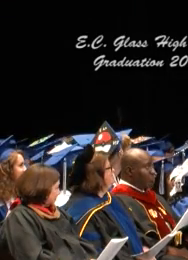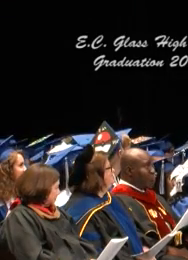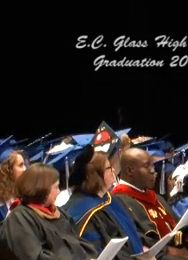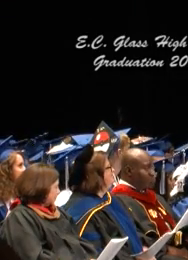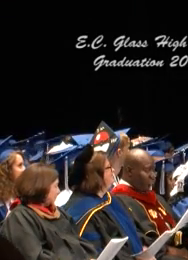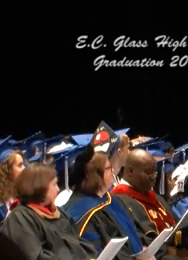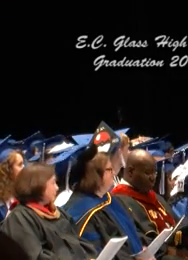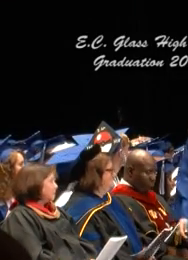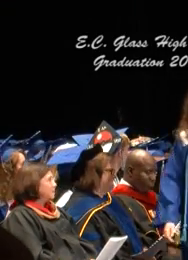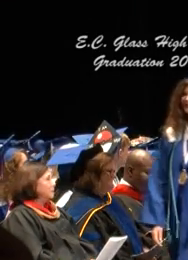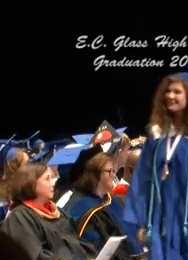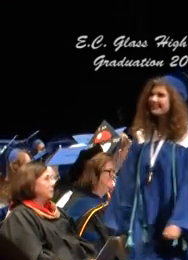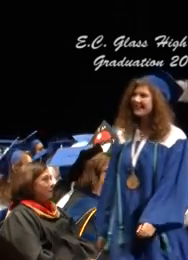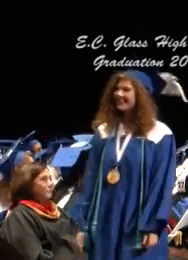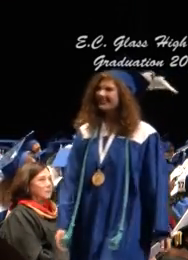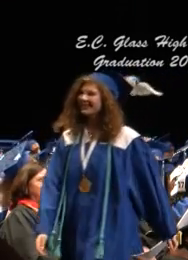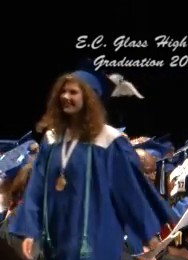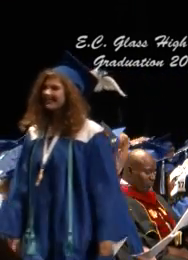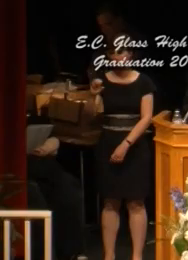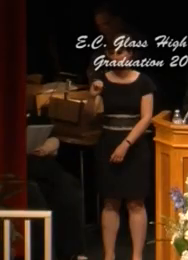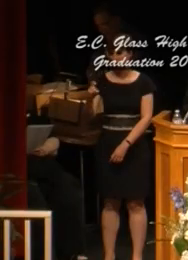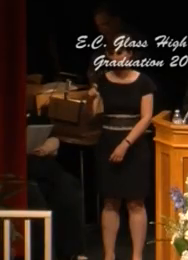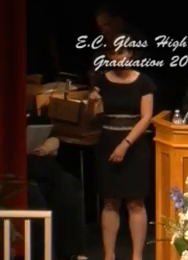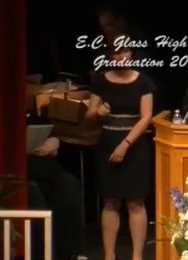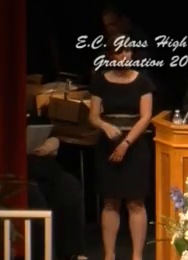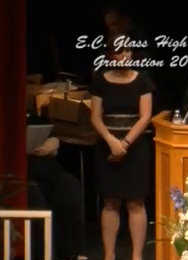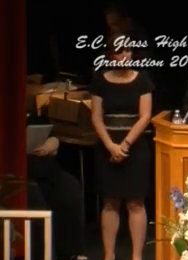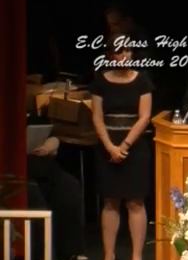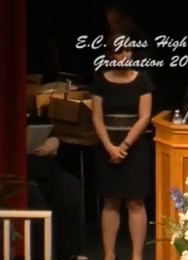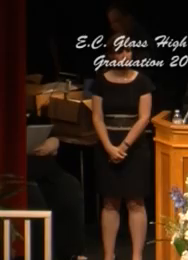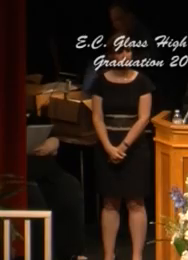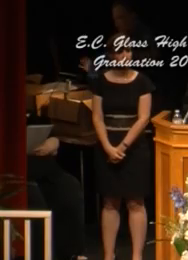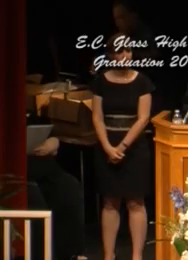Kurt Davis Cox,